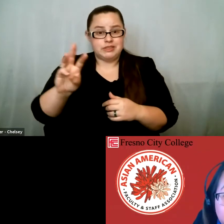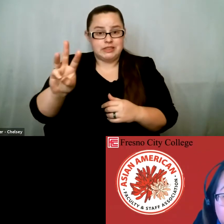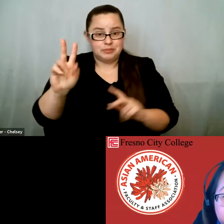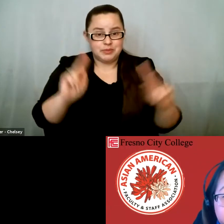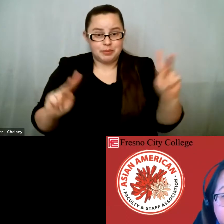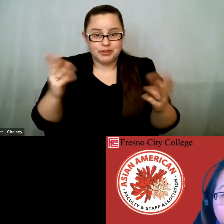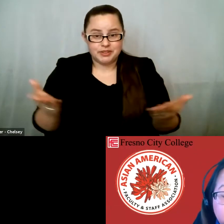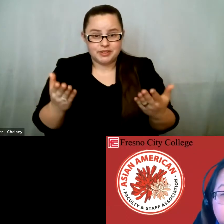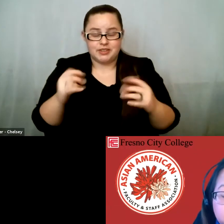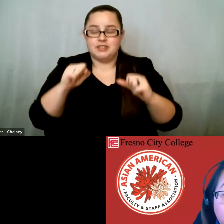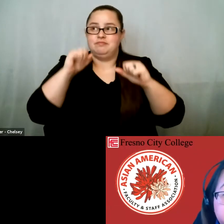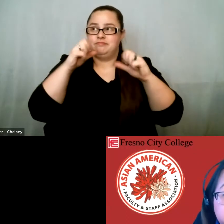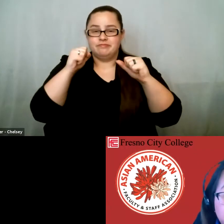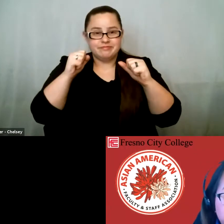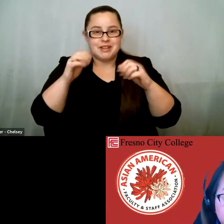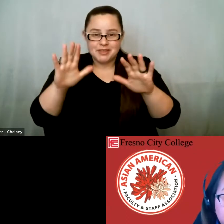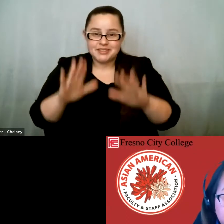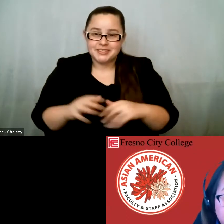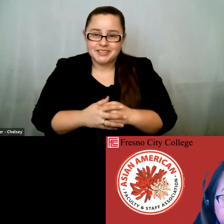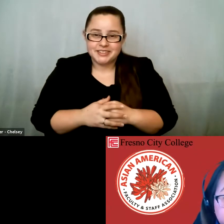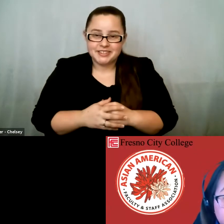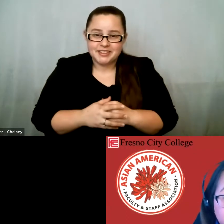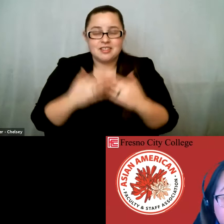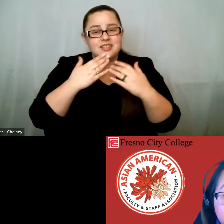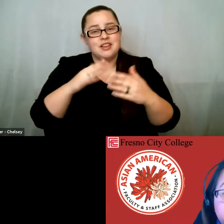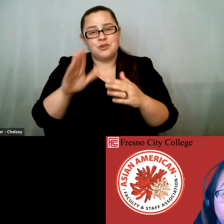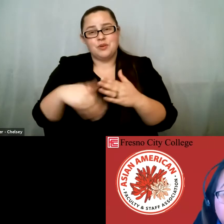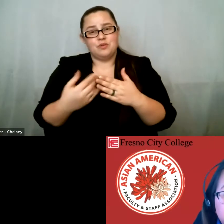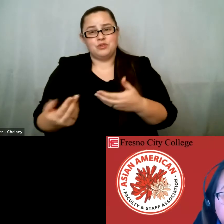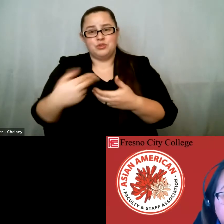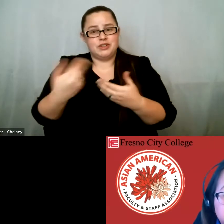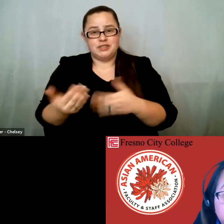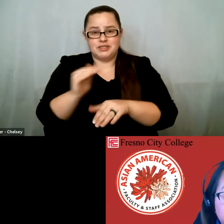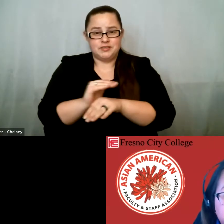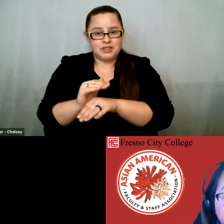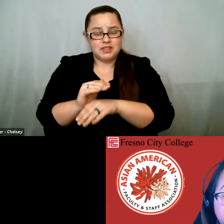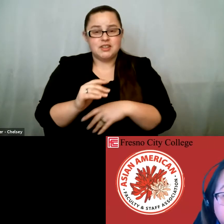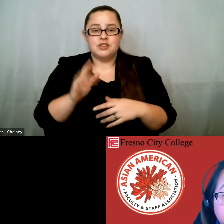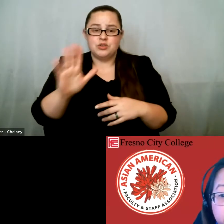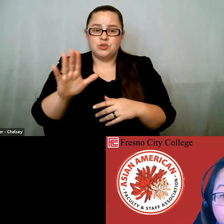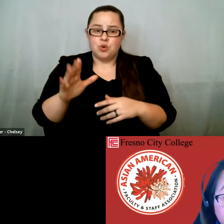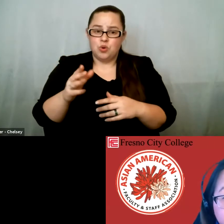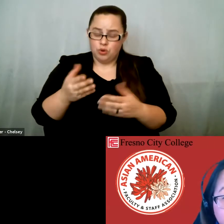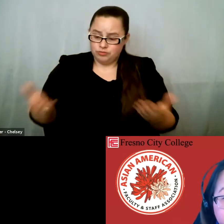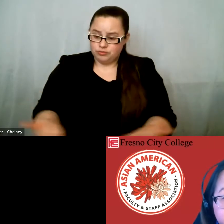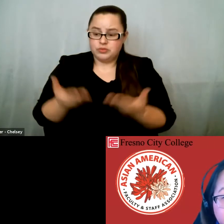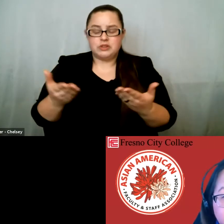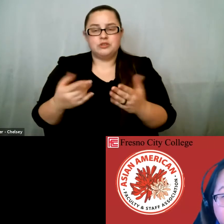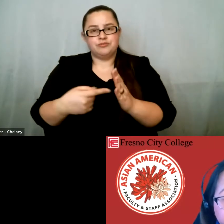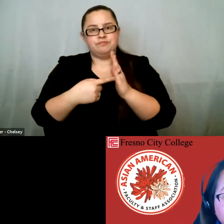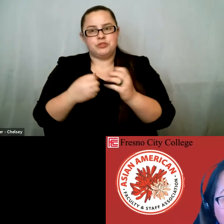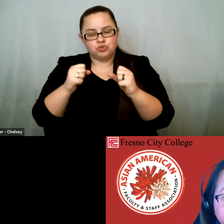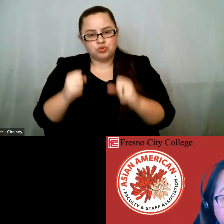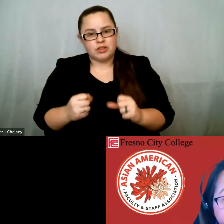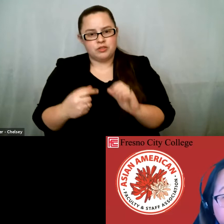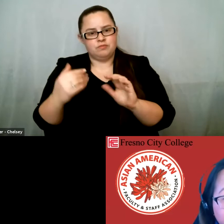that's amazing. Thank you to all of you for joining us this evening. Your presence really gives us strength and a reminder that we're not alone.